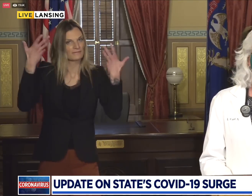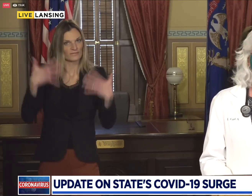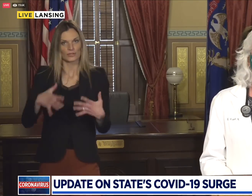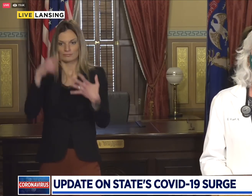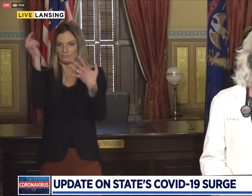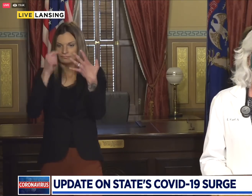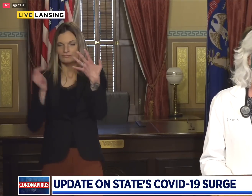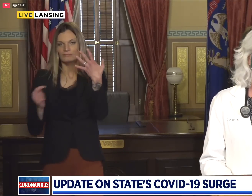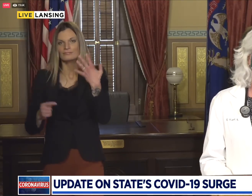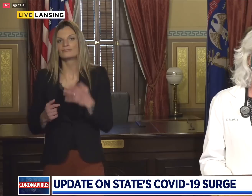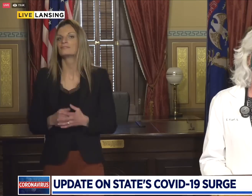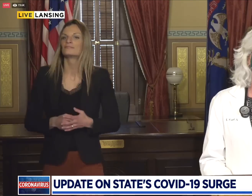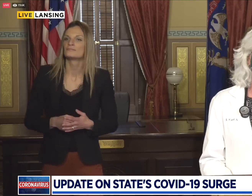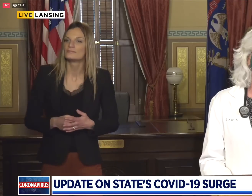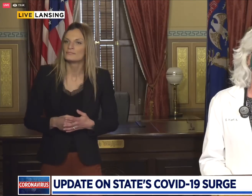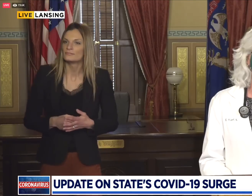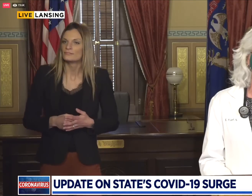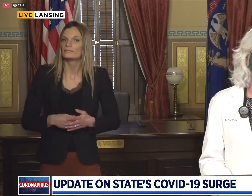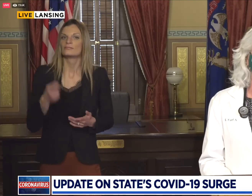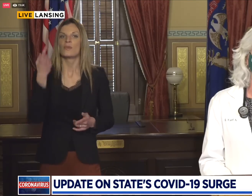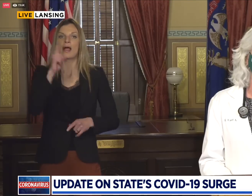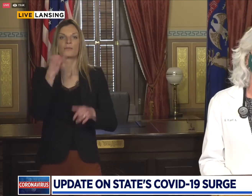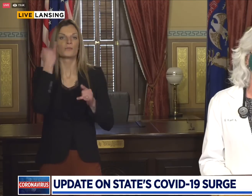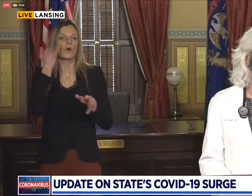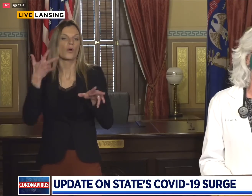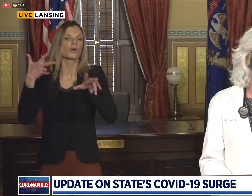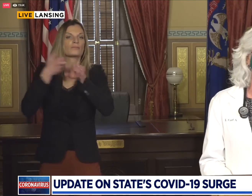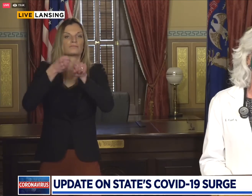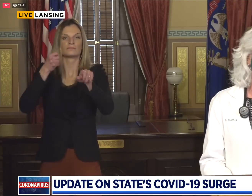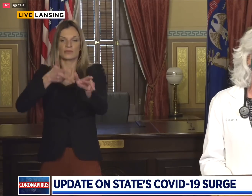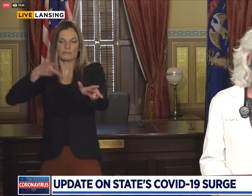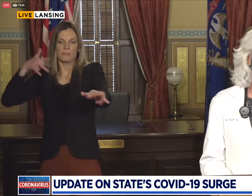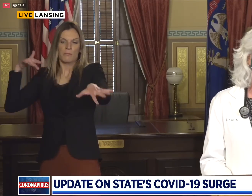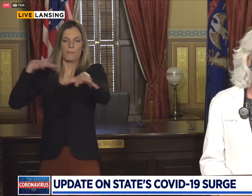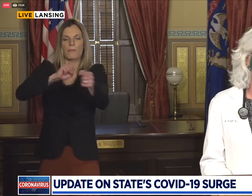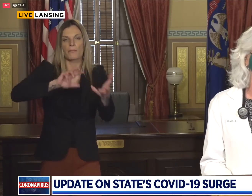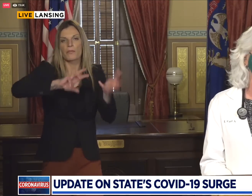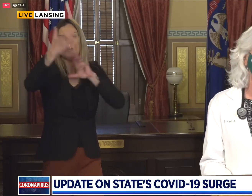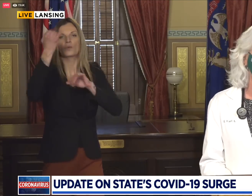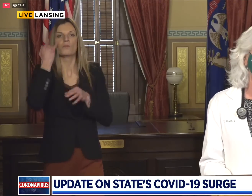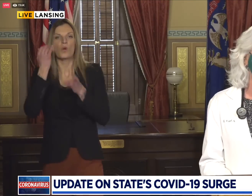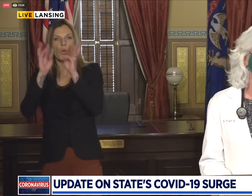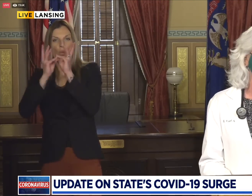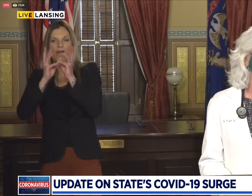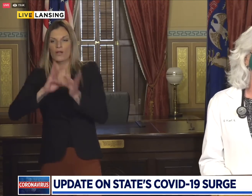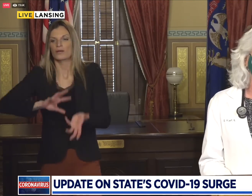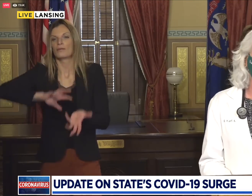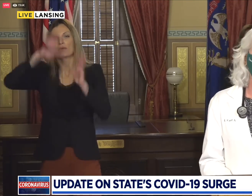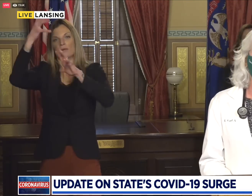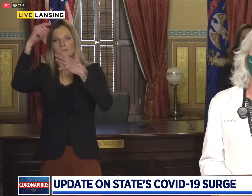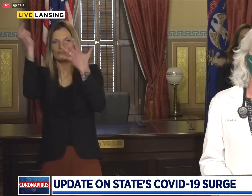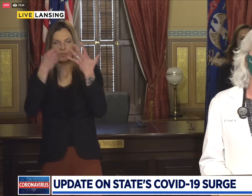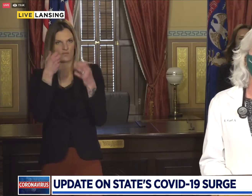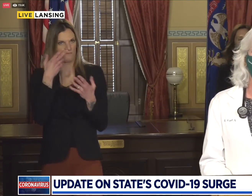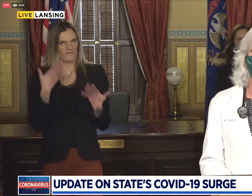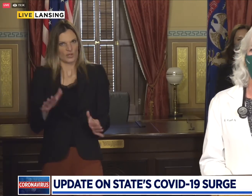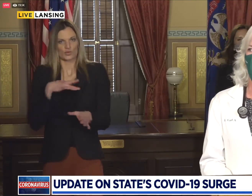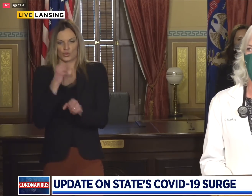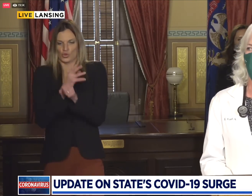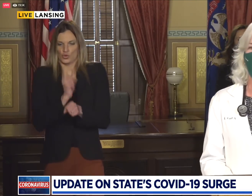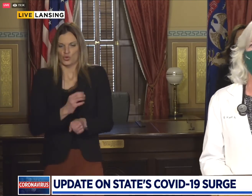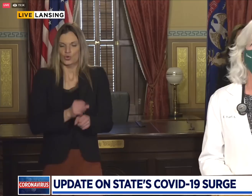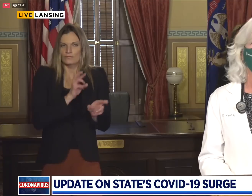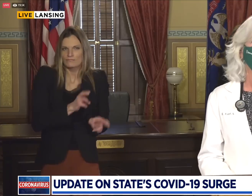multiple car pileups on our highways, weather disasters, and other unspeakable tragedies. We also have surge